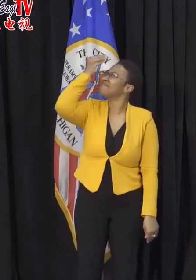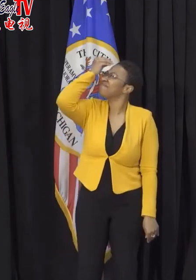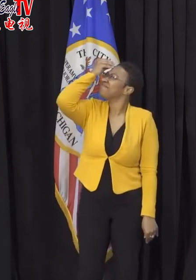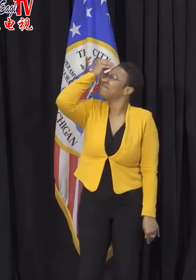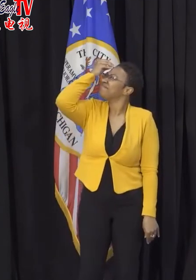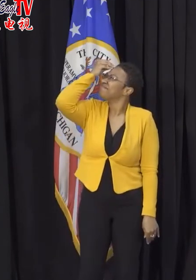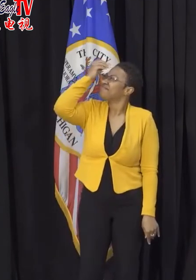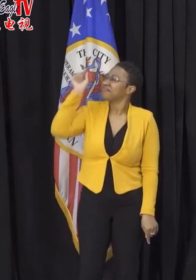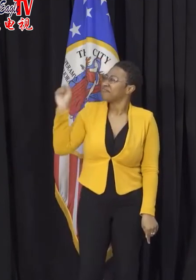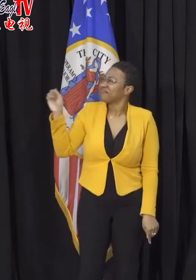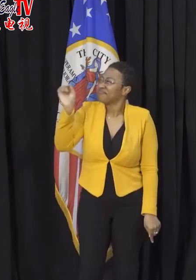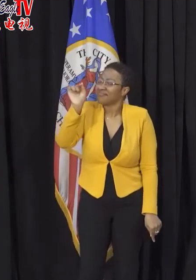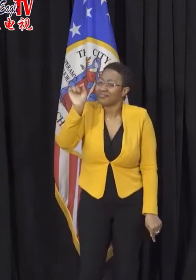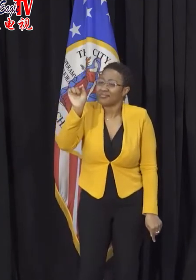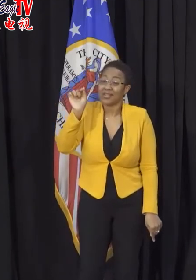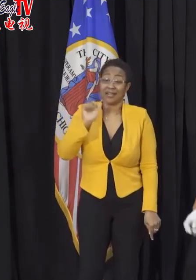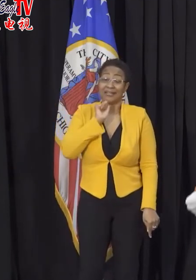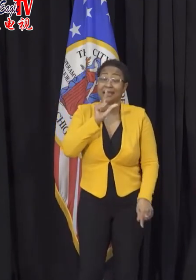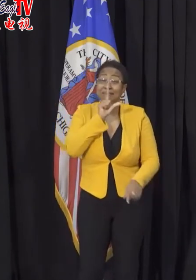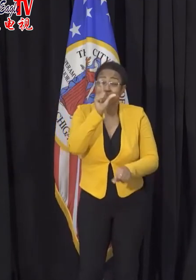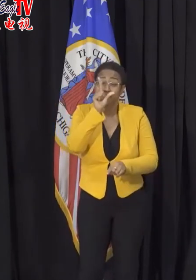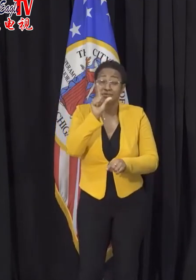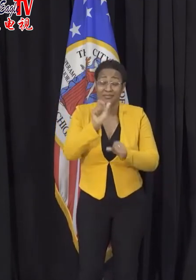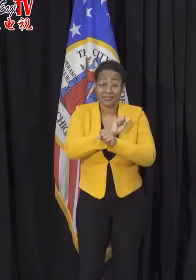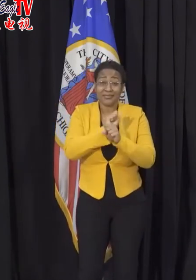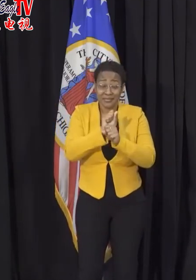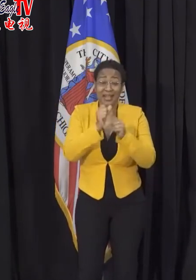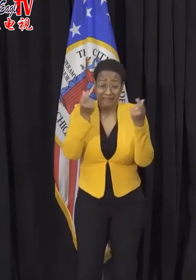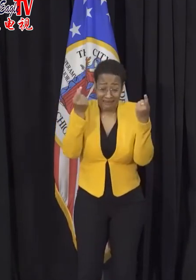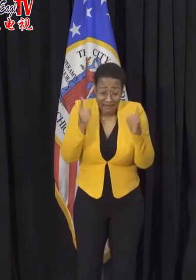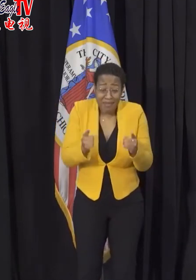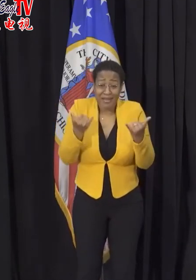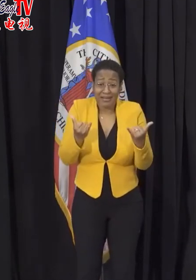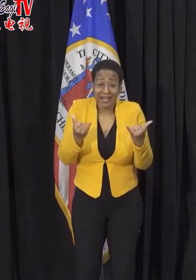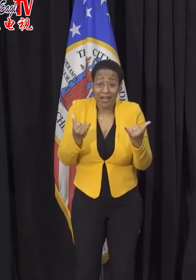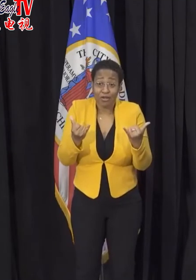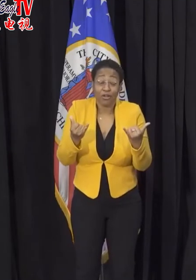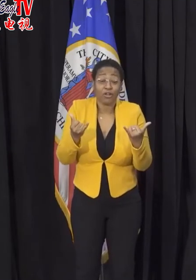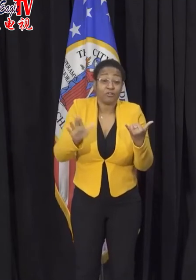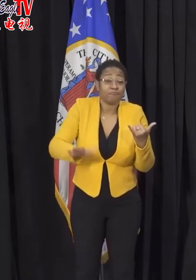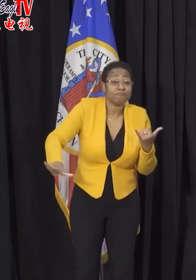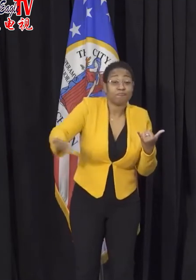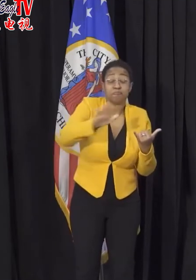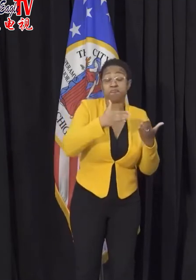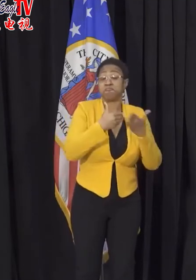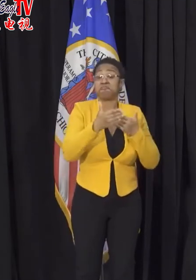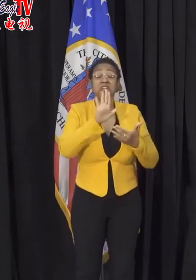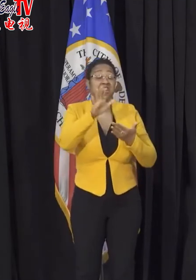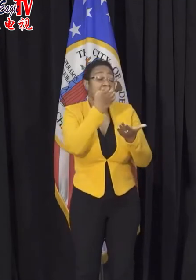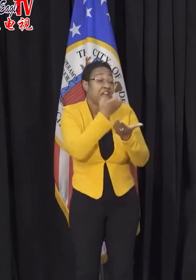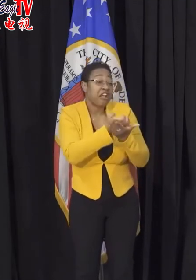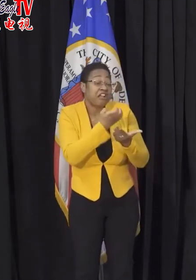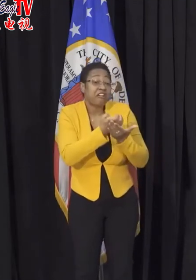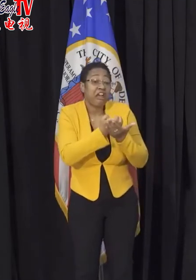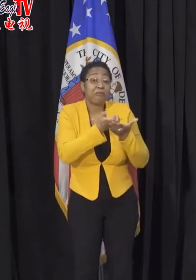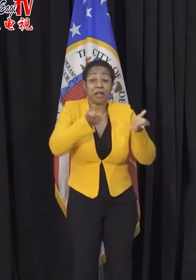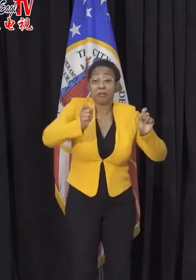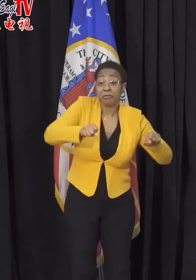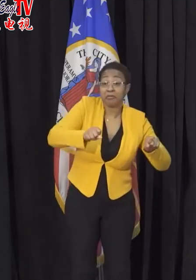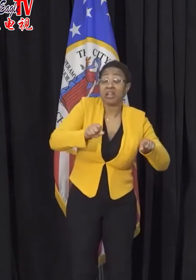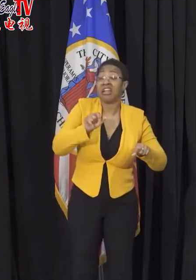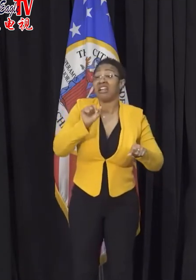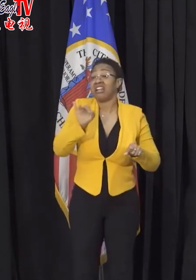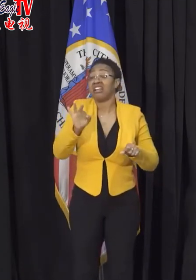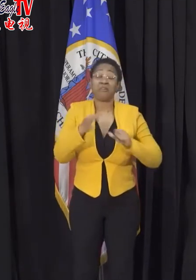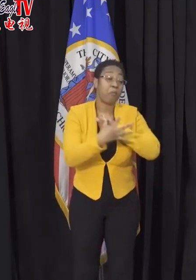of a very few dedicated people. Now children all around this city regardless of economic station, whether